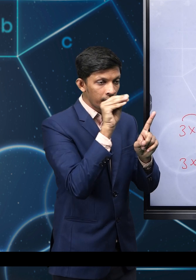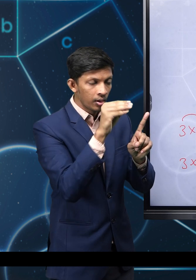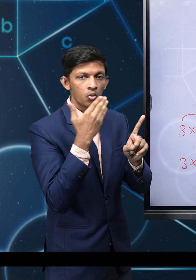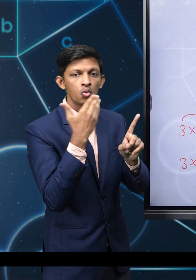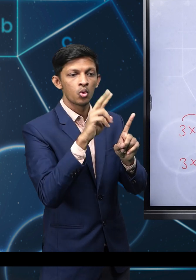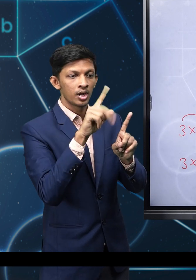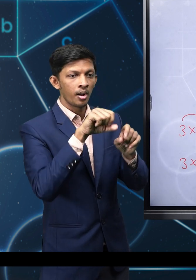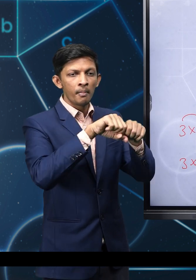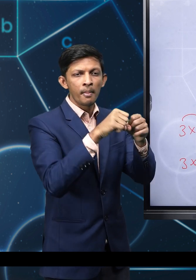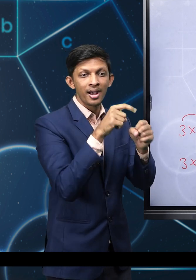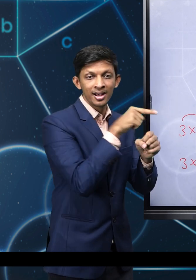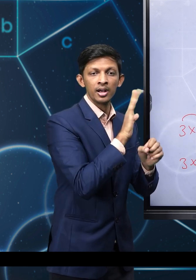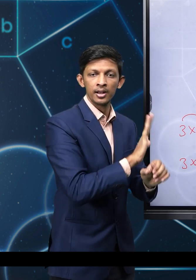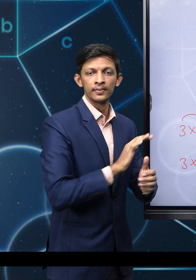Also, the cube root of 27 will be 3.